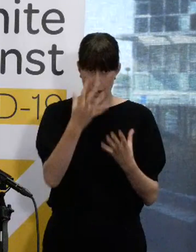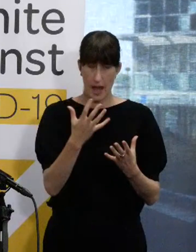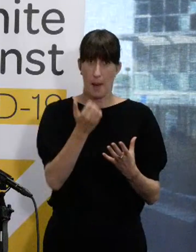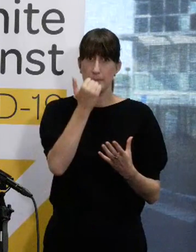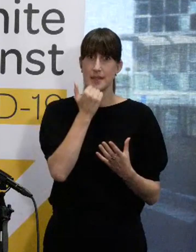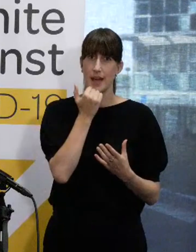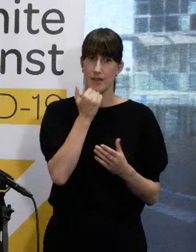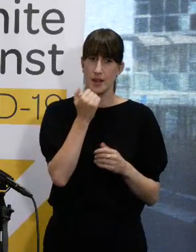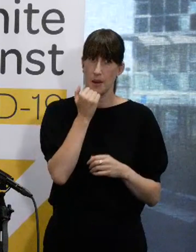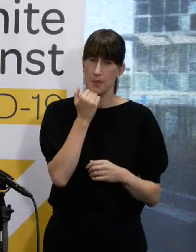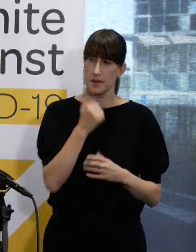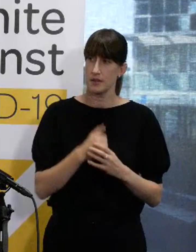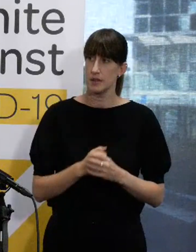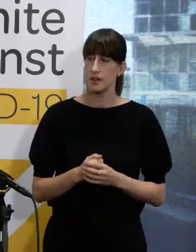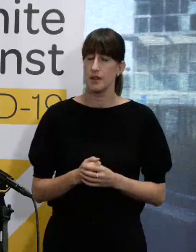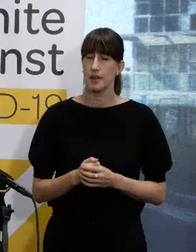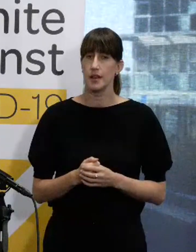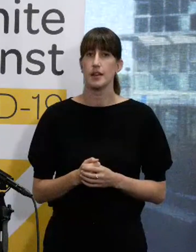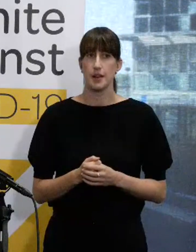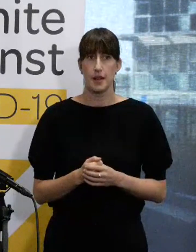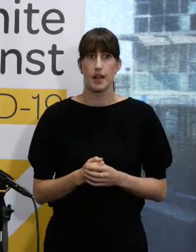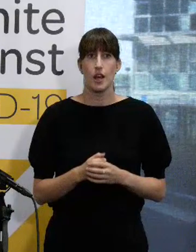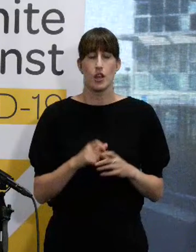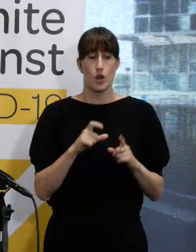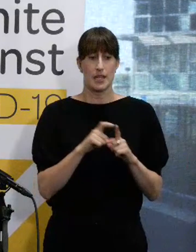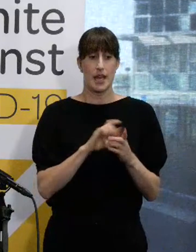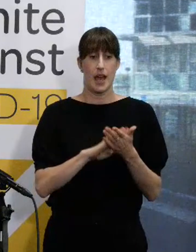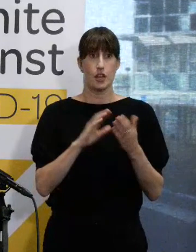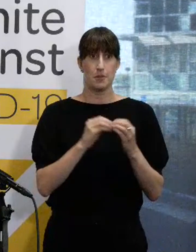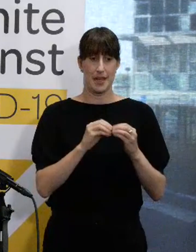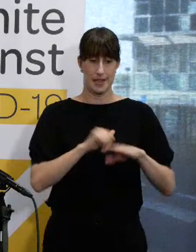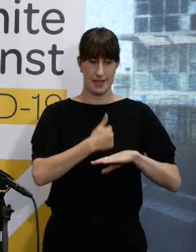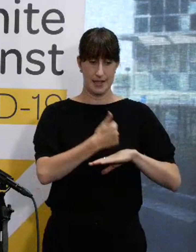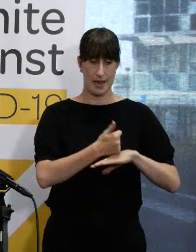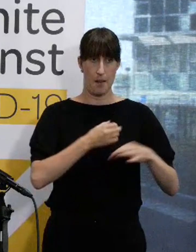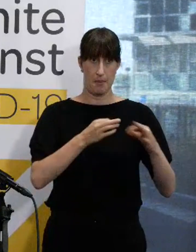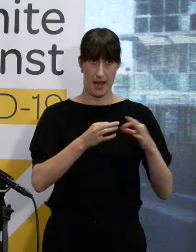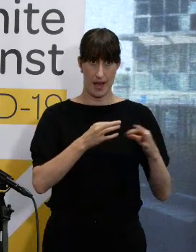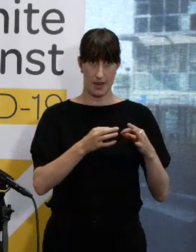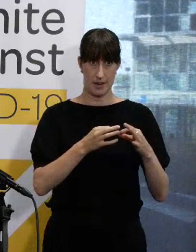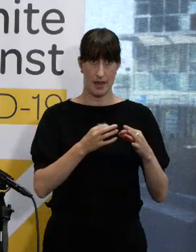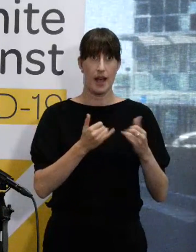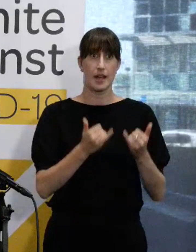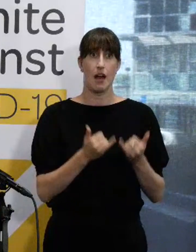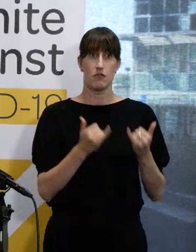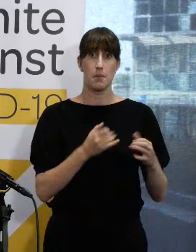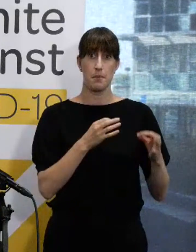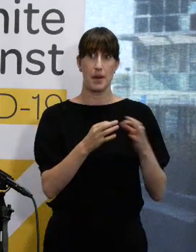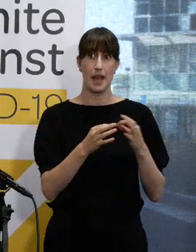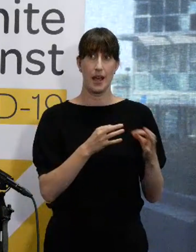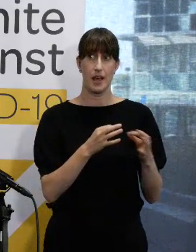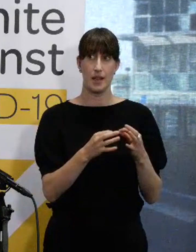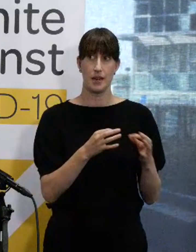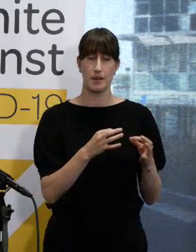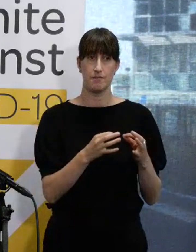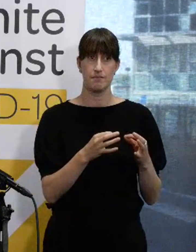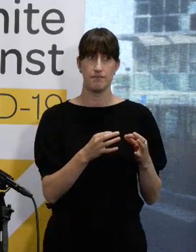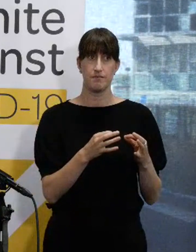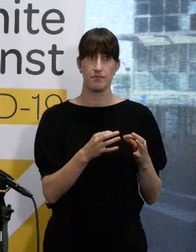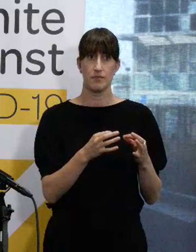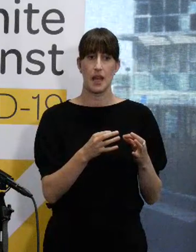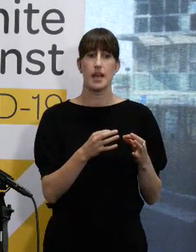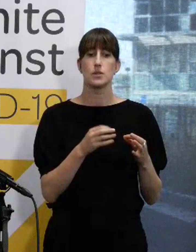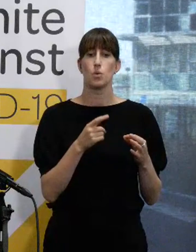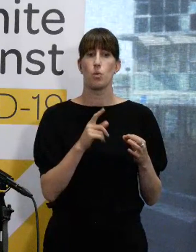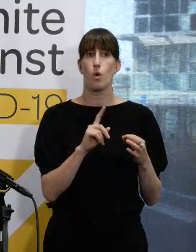each, actually the DHB's put in a plan. As I said, the current plans they're operating on are the ones they put in a few weeks ago that